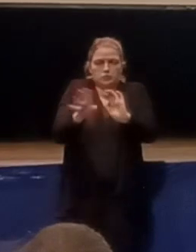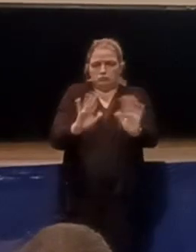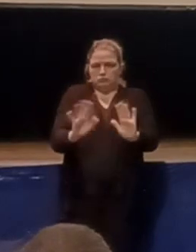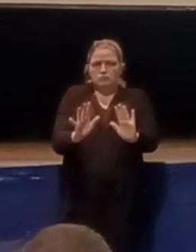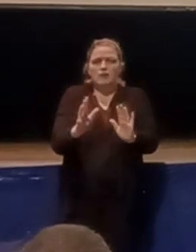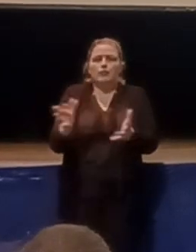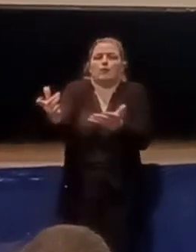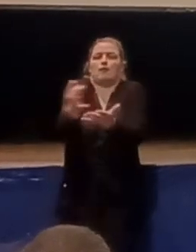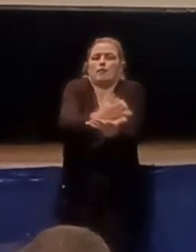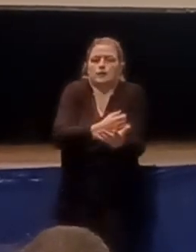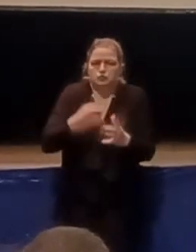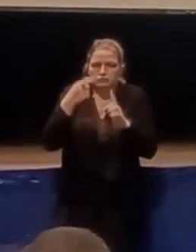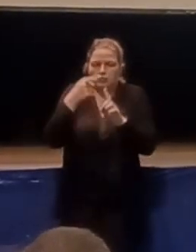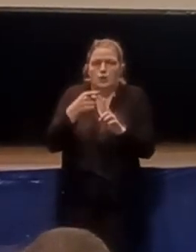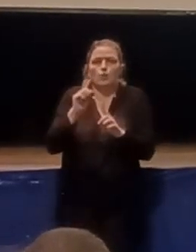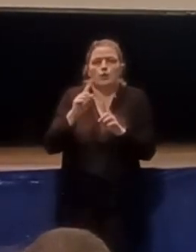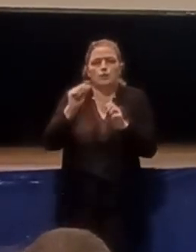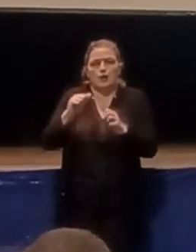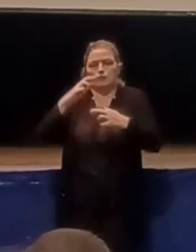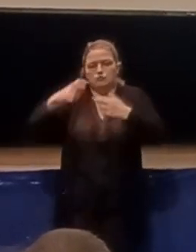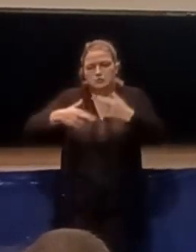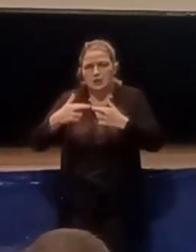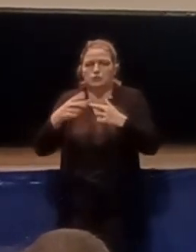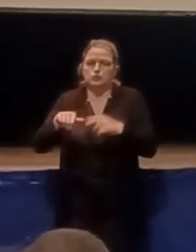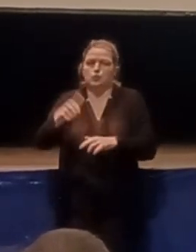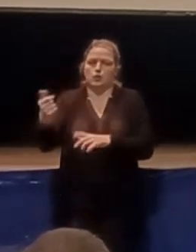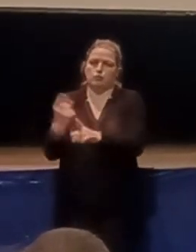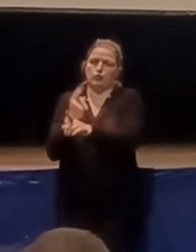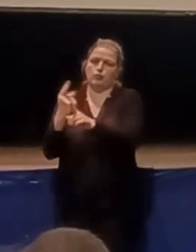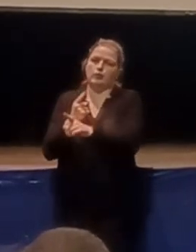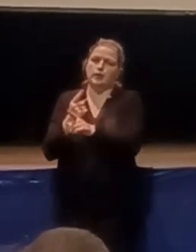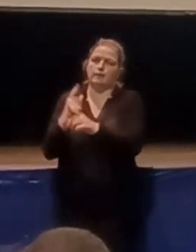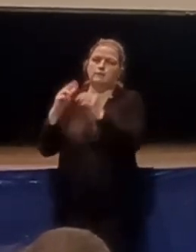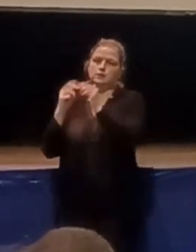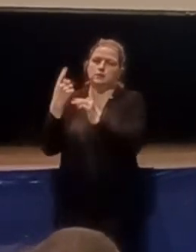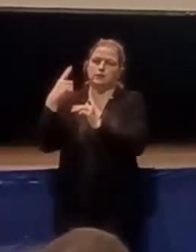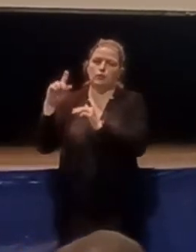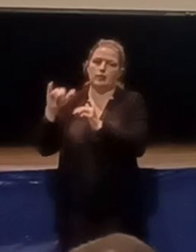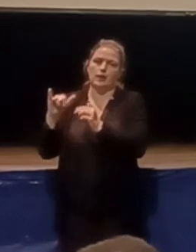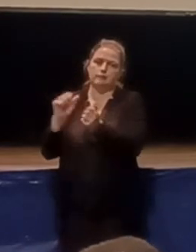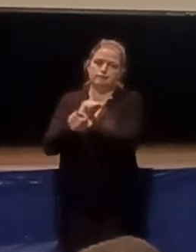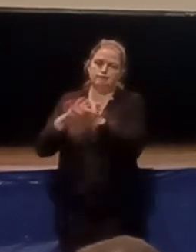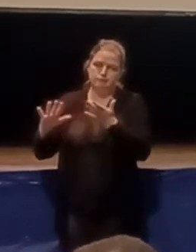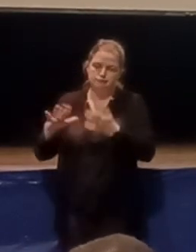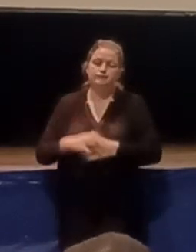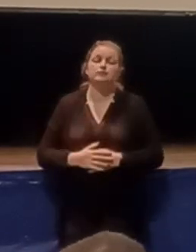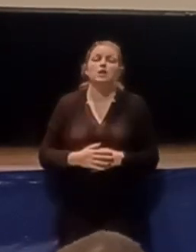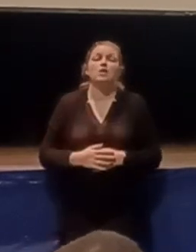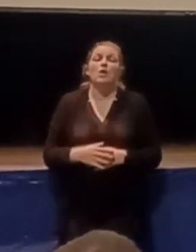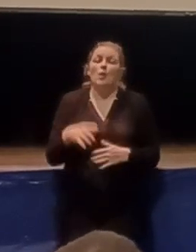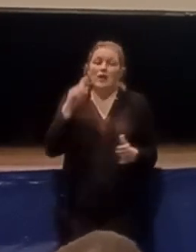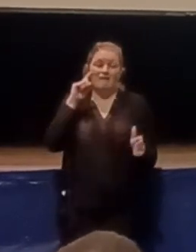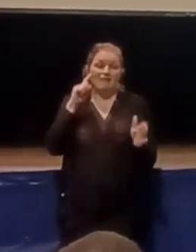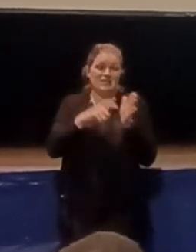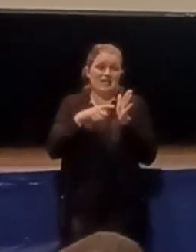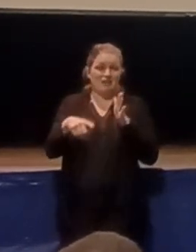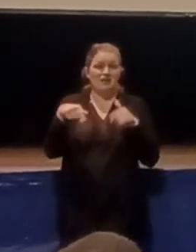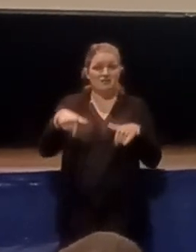collection points from which stuff is trucked to an appropriate recycling facility. We have identified Arbor as a